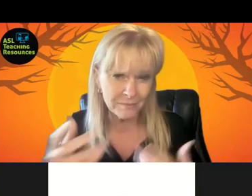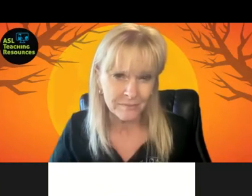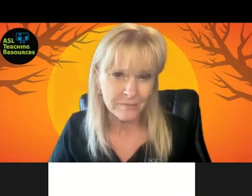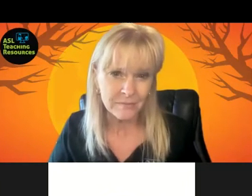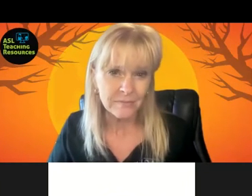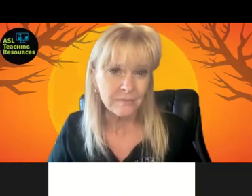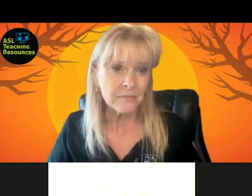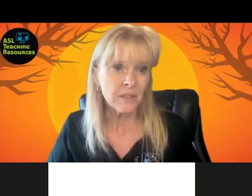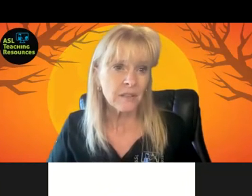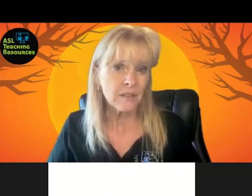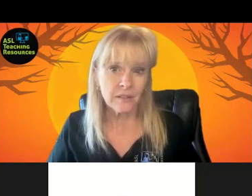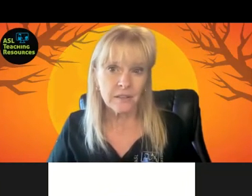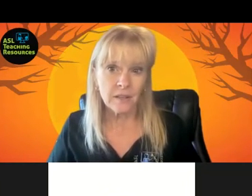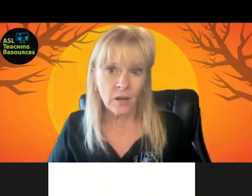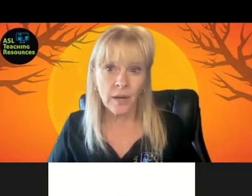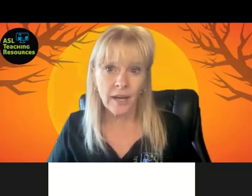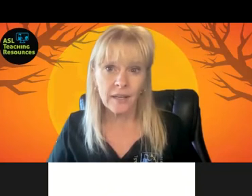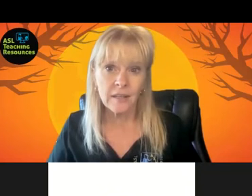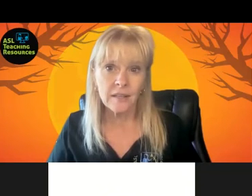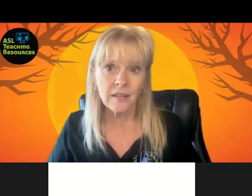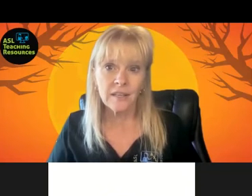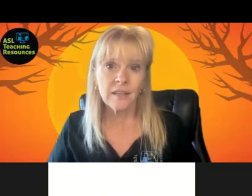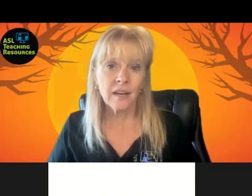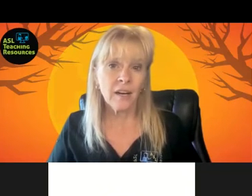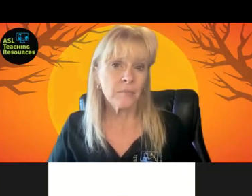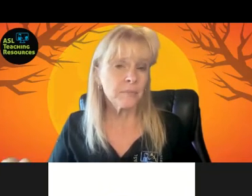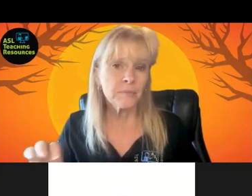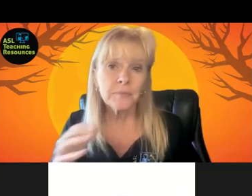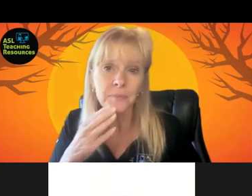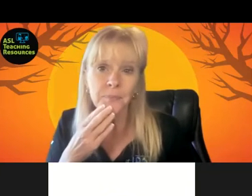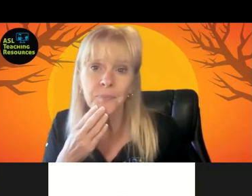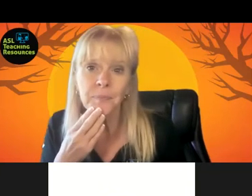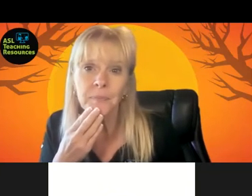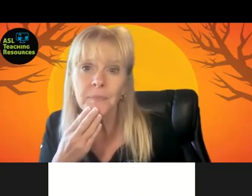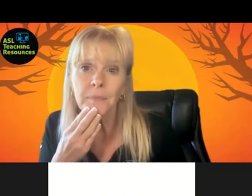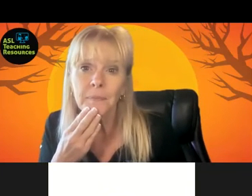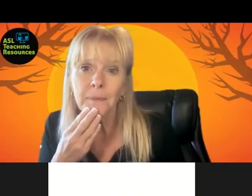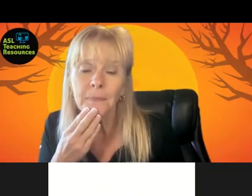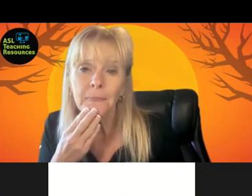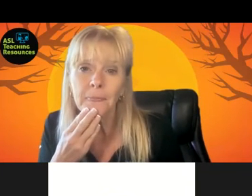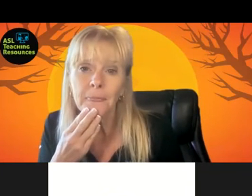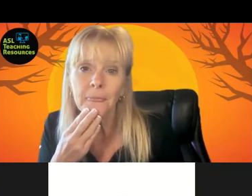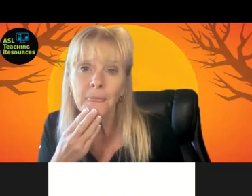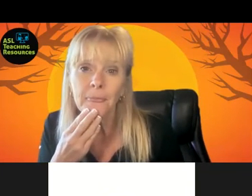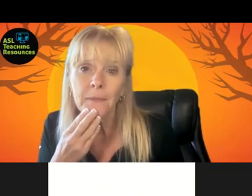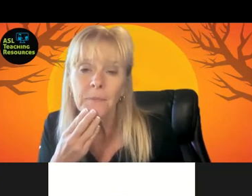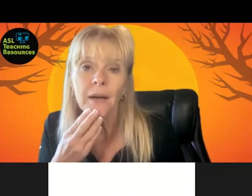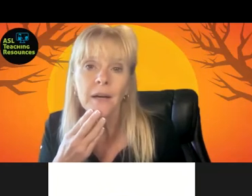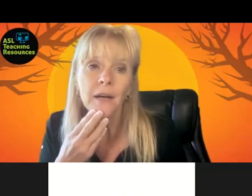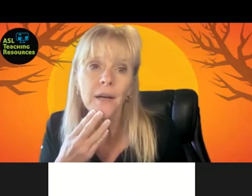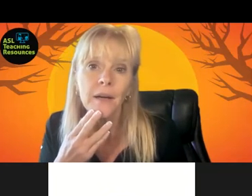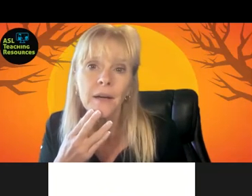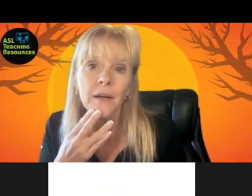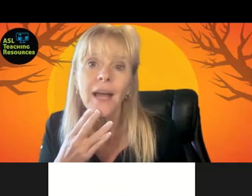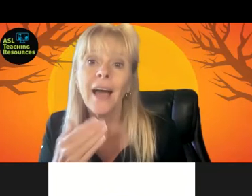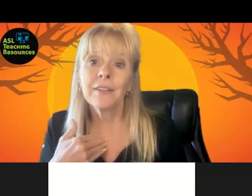helping? Yes. Okay. I like how repetitive it was with all of the words. That was